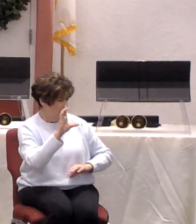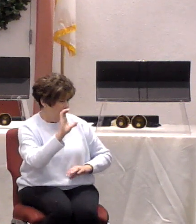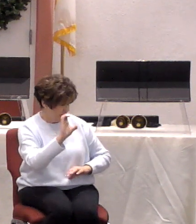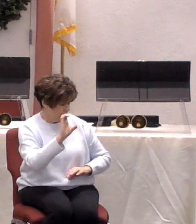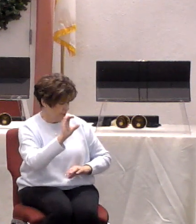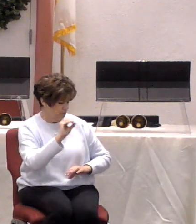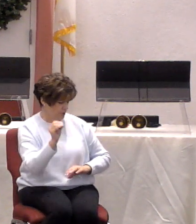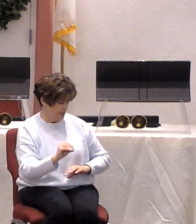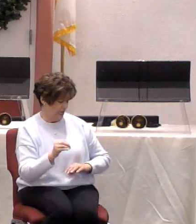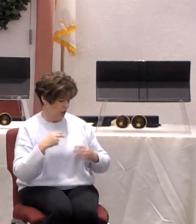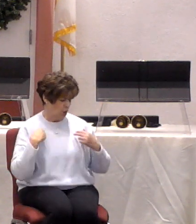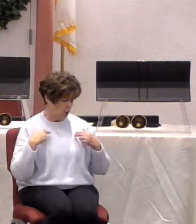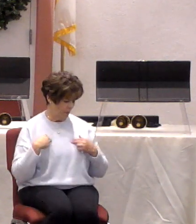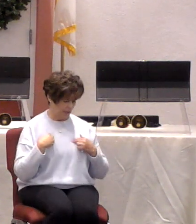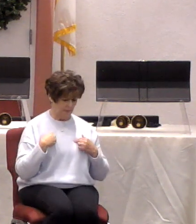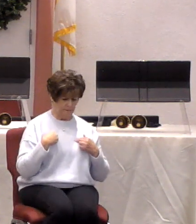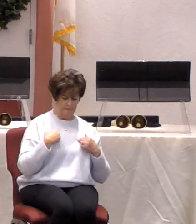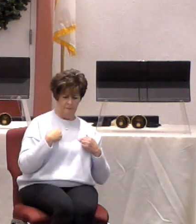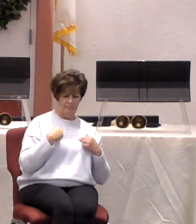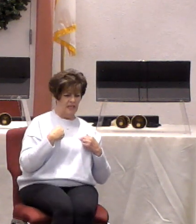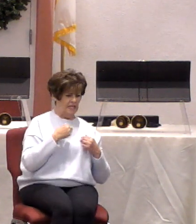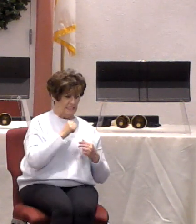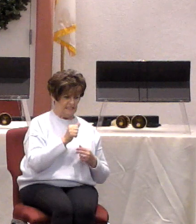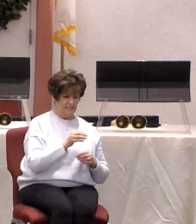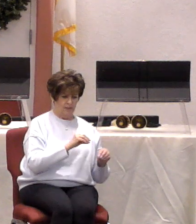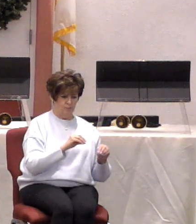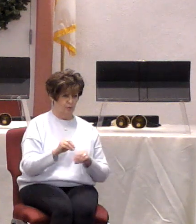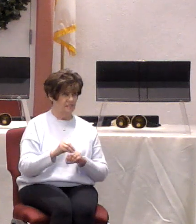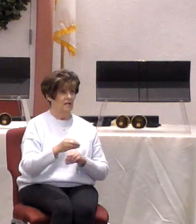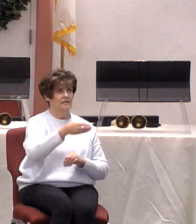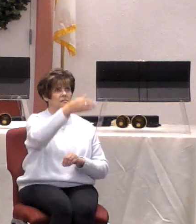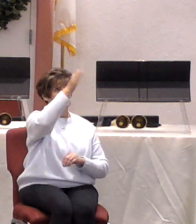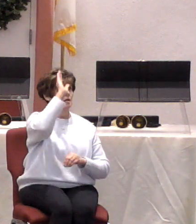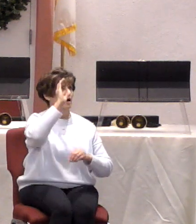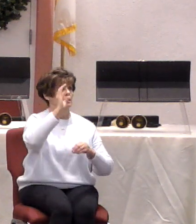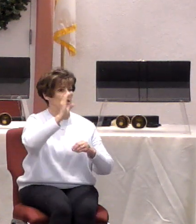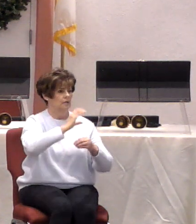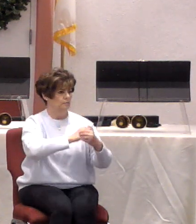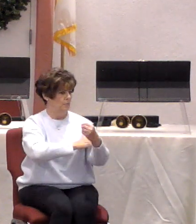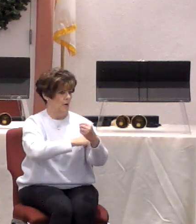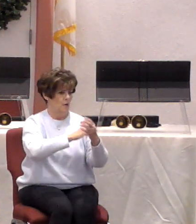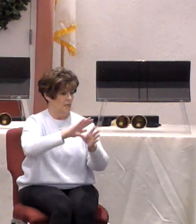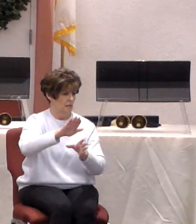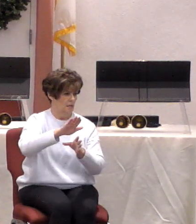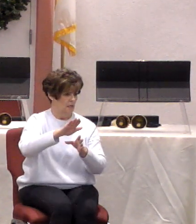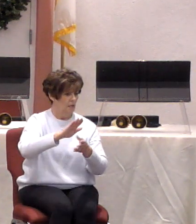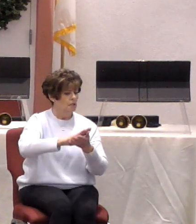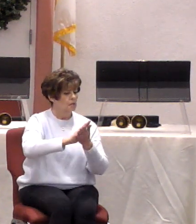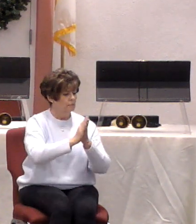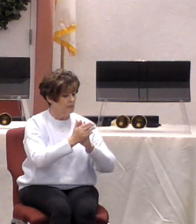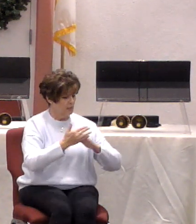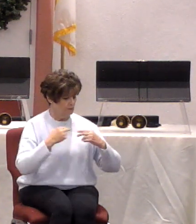some of the privileges of his deity. And from that point forward in history, forever on, he is